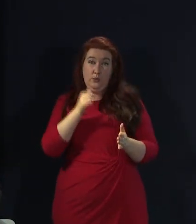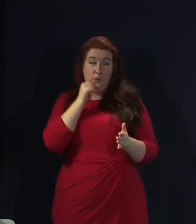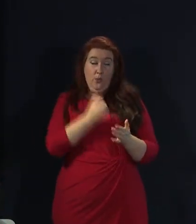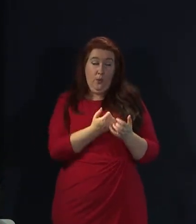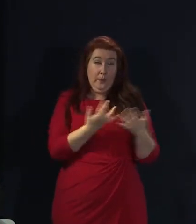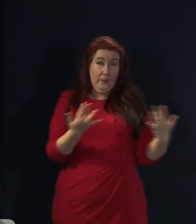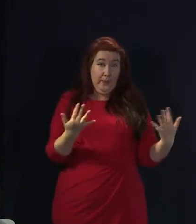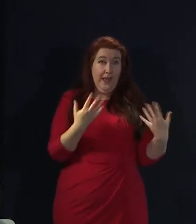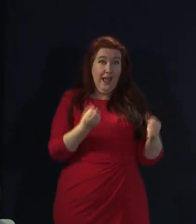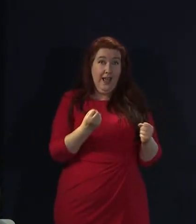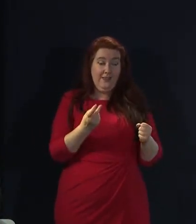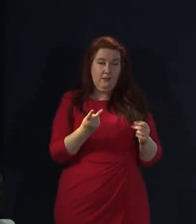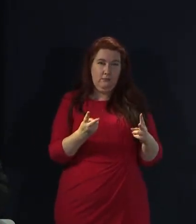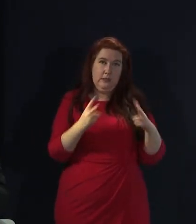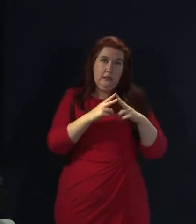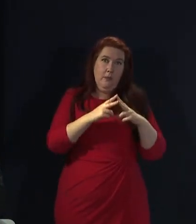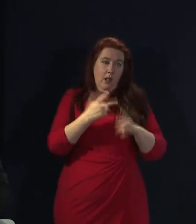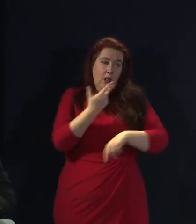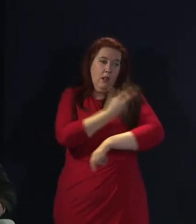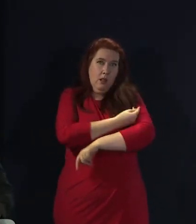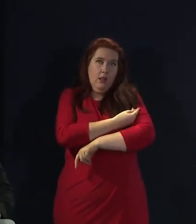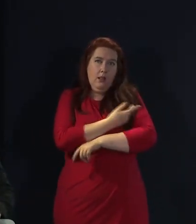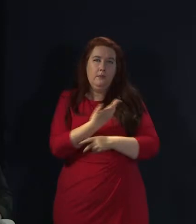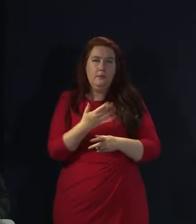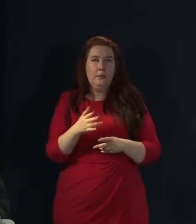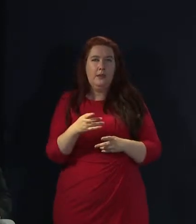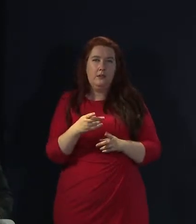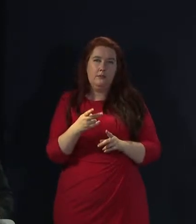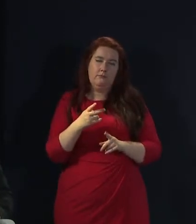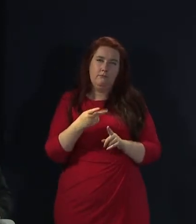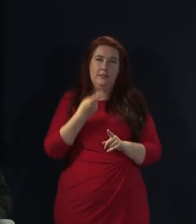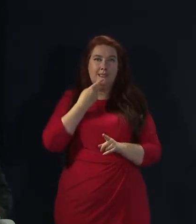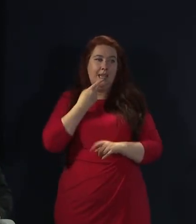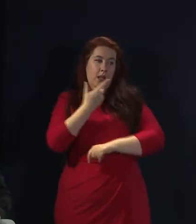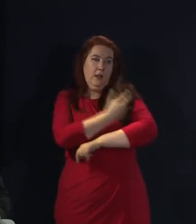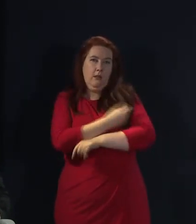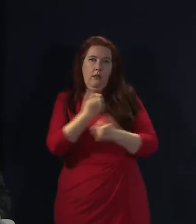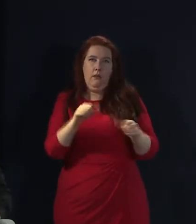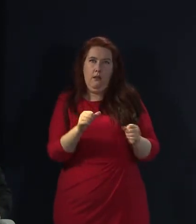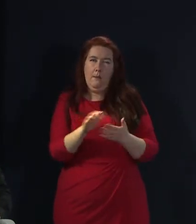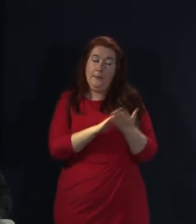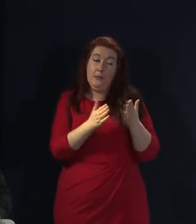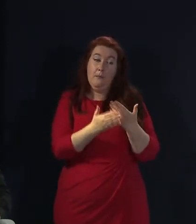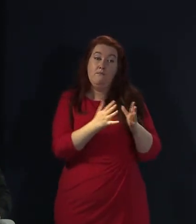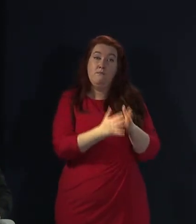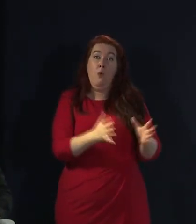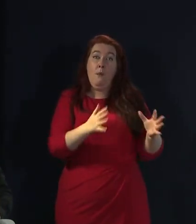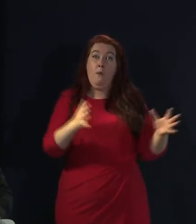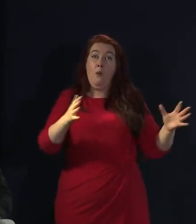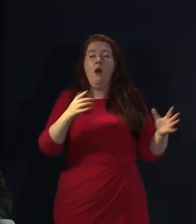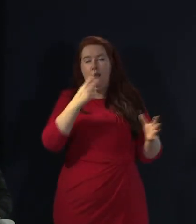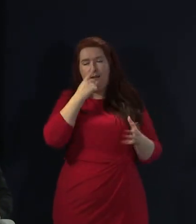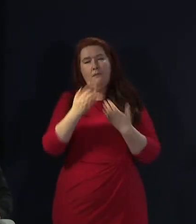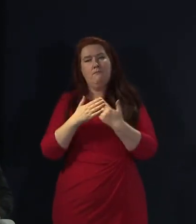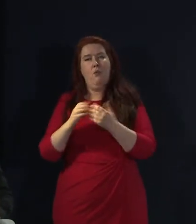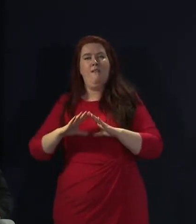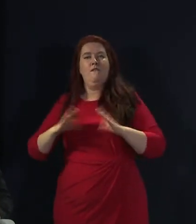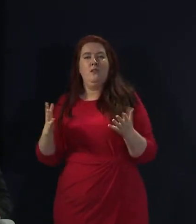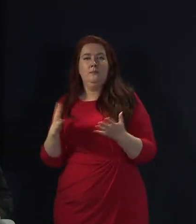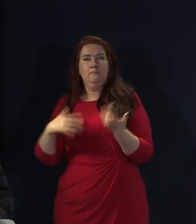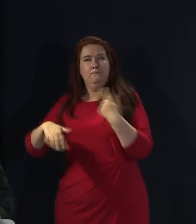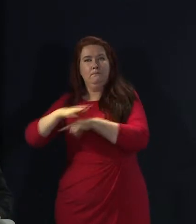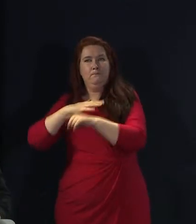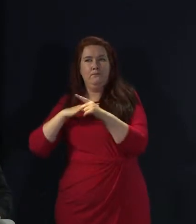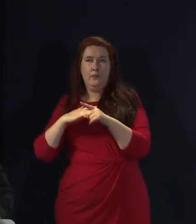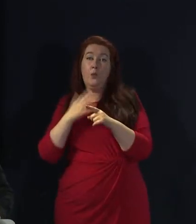across the country double vaccinated. And I would anticipate that once we kind of begin to complete those